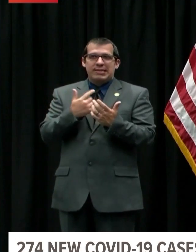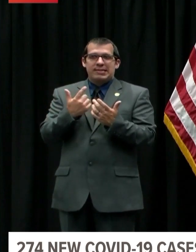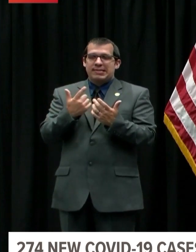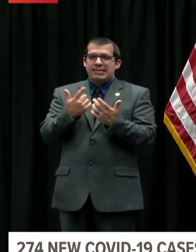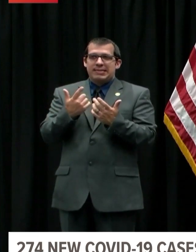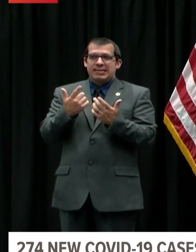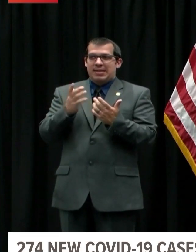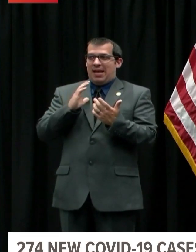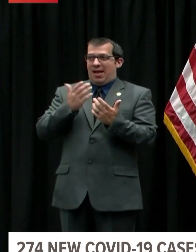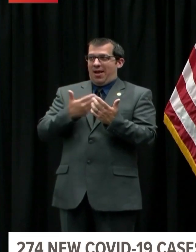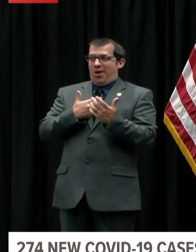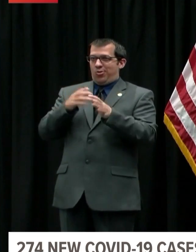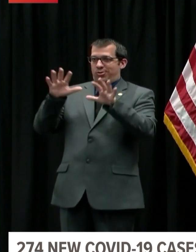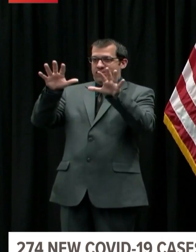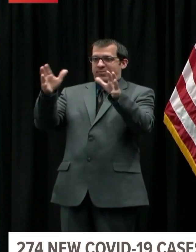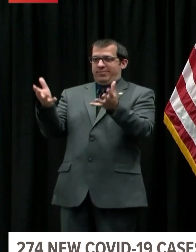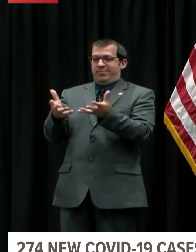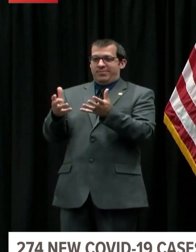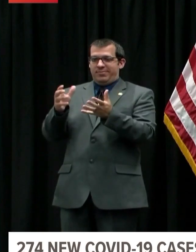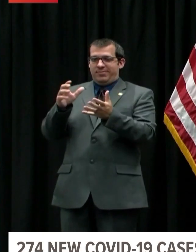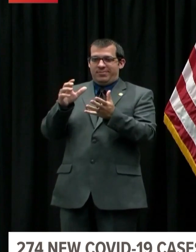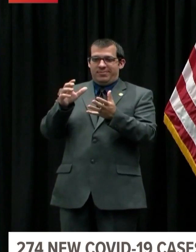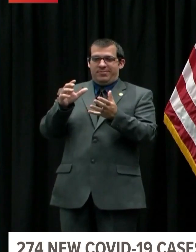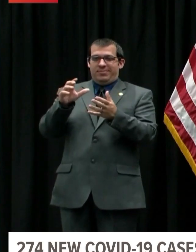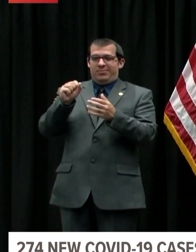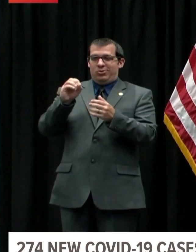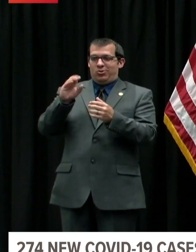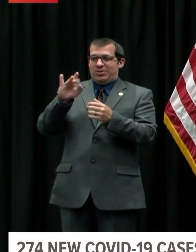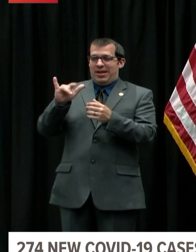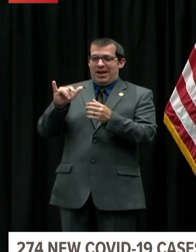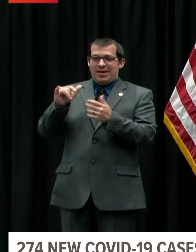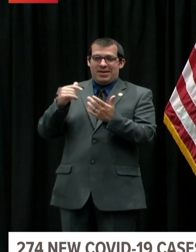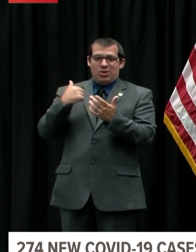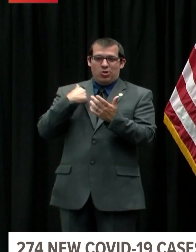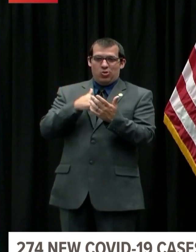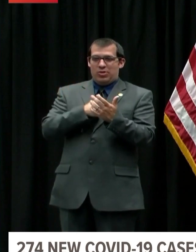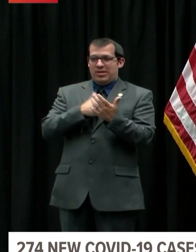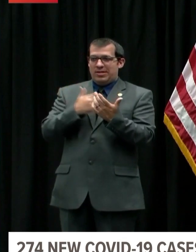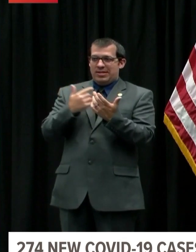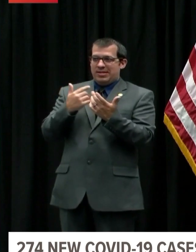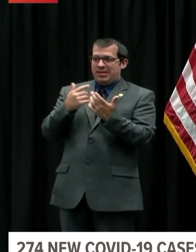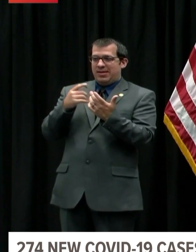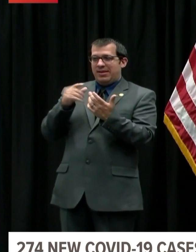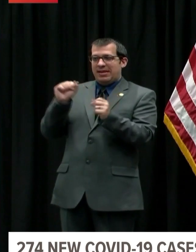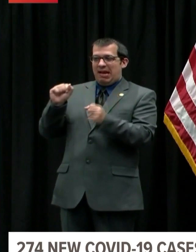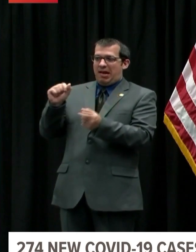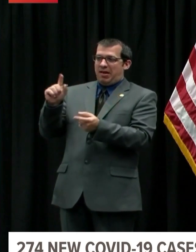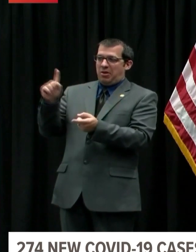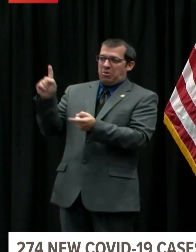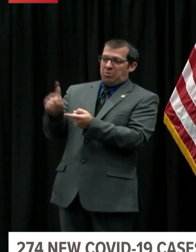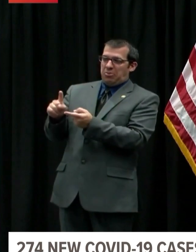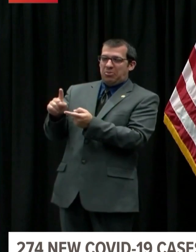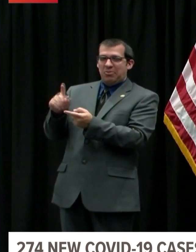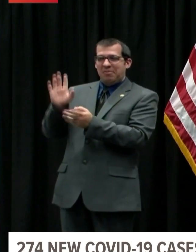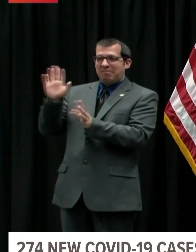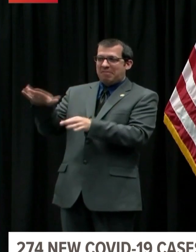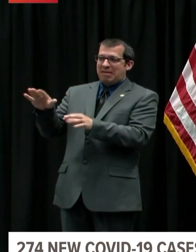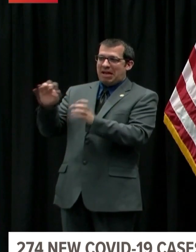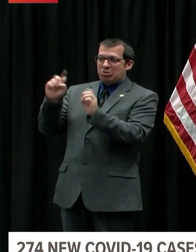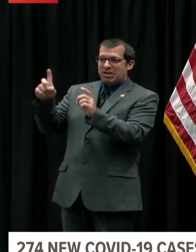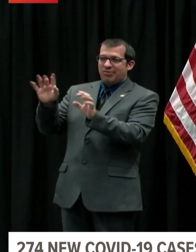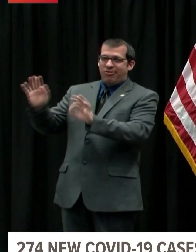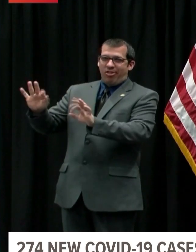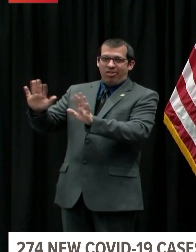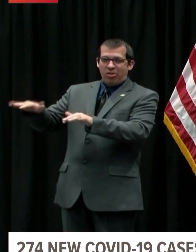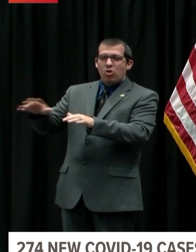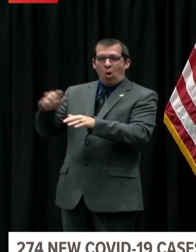as a society to have limited commitment to education. And so we